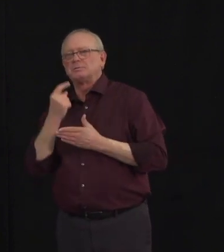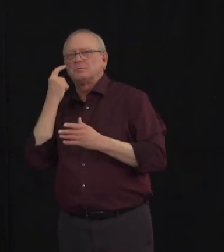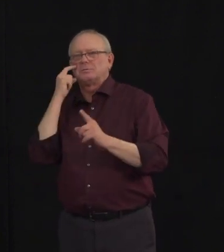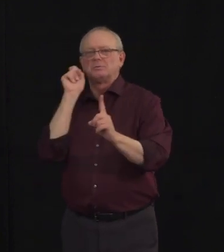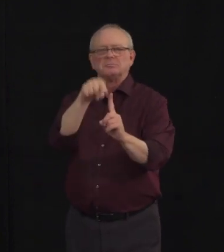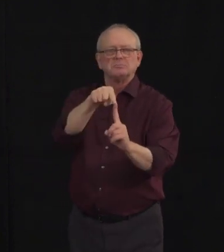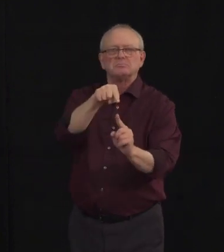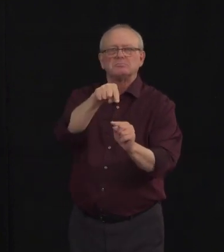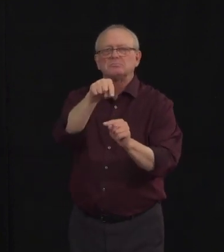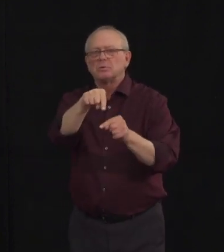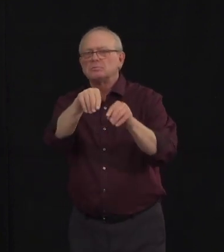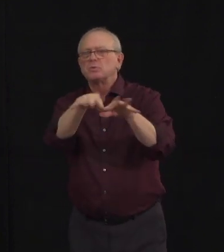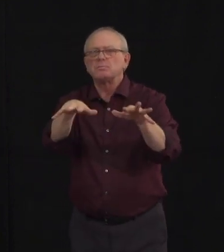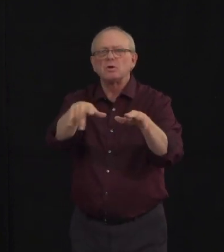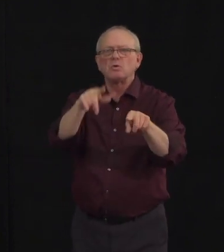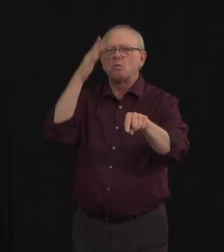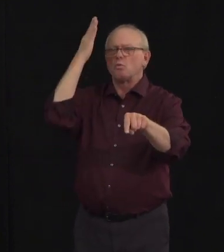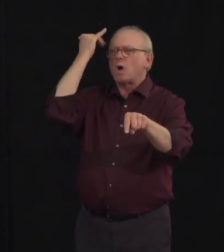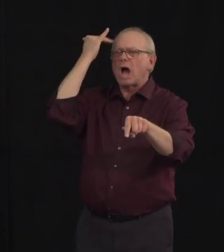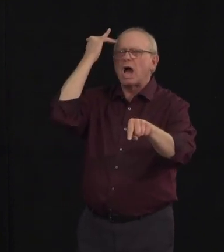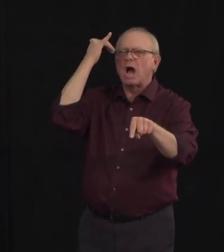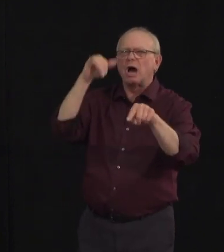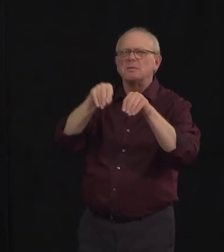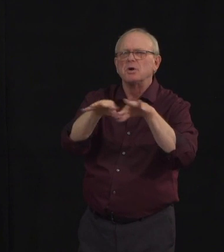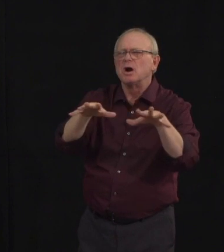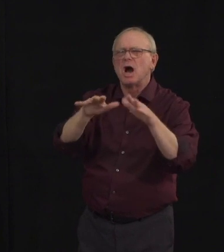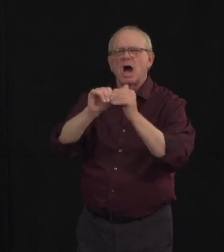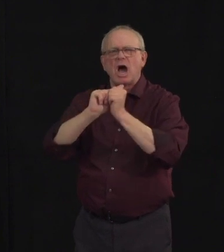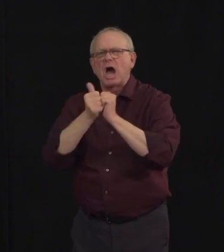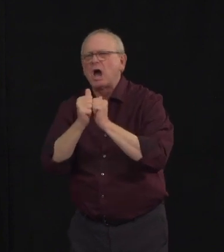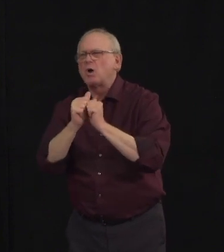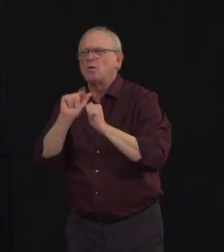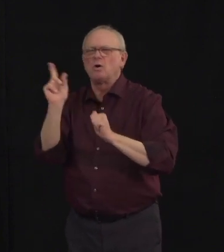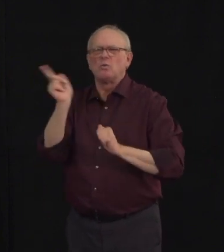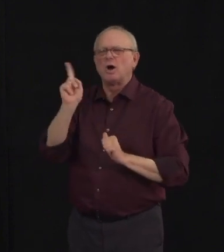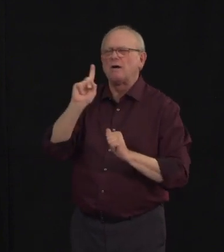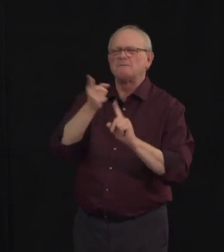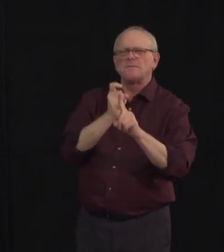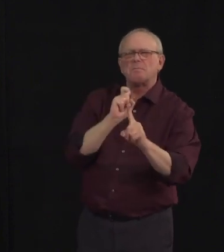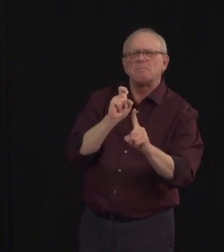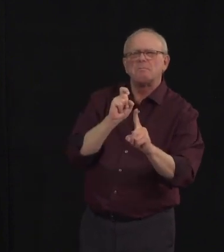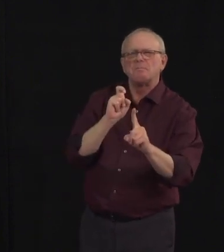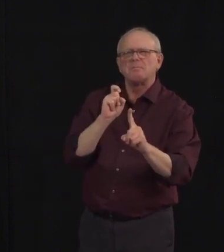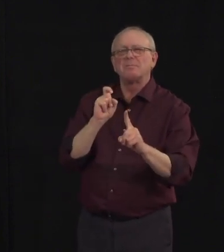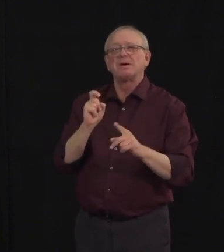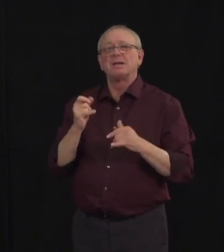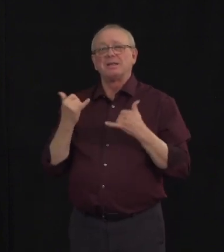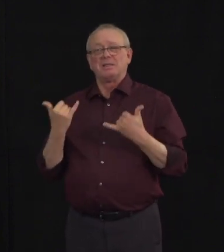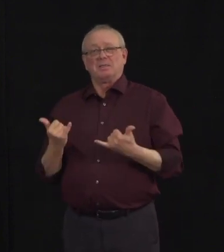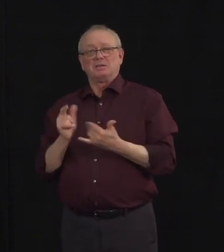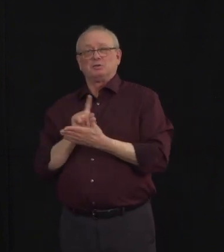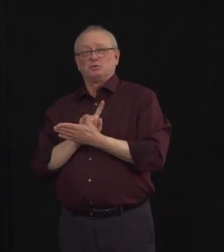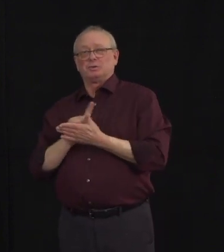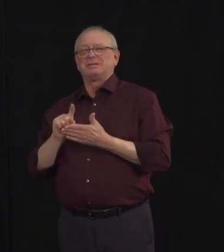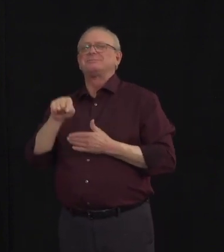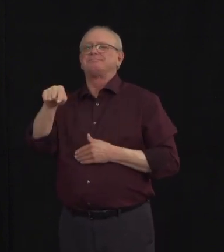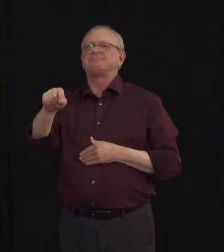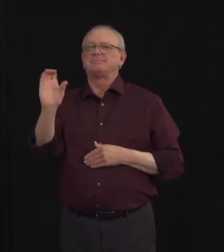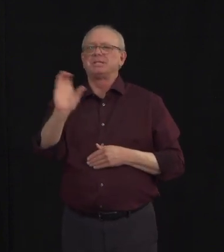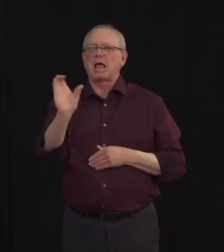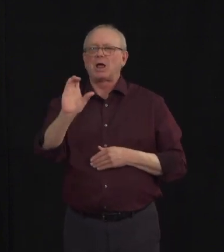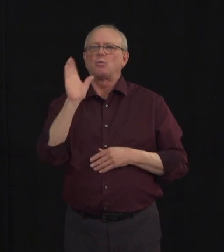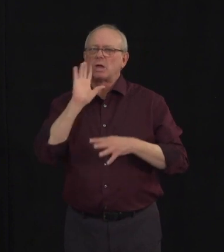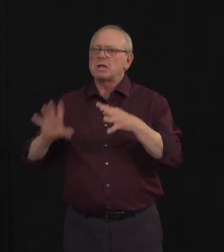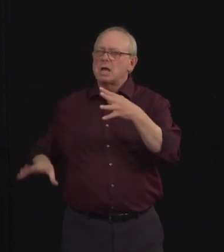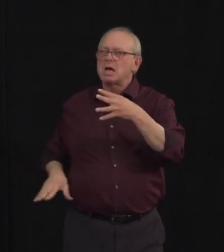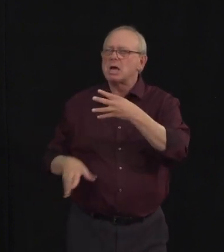will be offering extra testing in Calgary as we are still seeing higher case numbers there than the rest of the province. While we don't